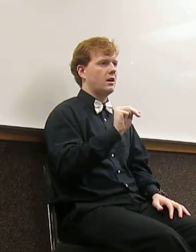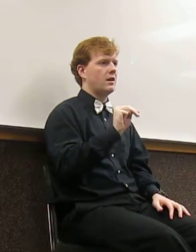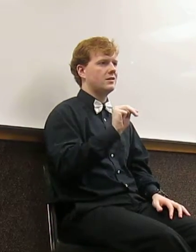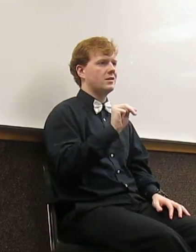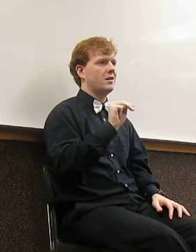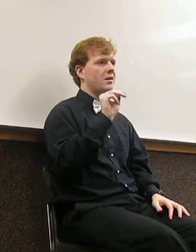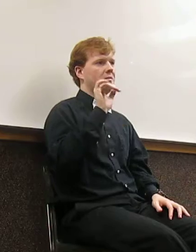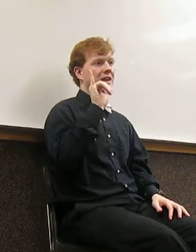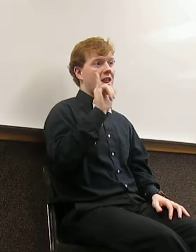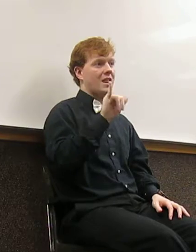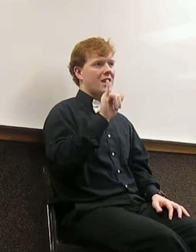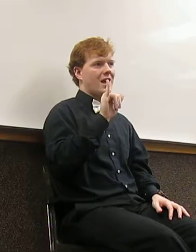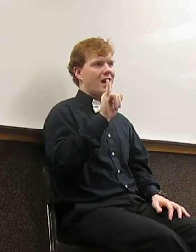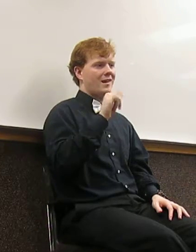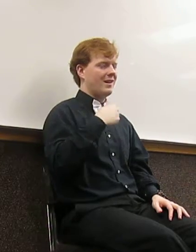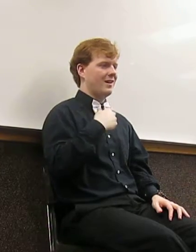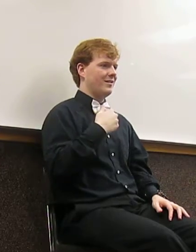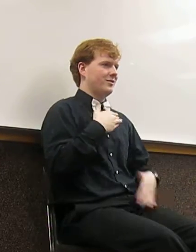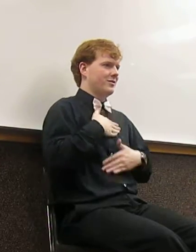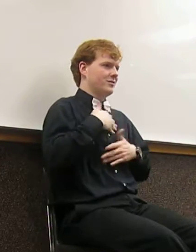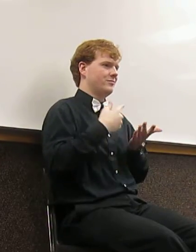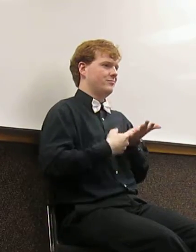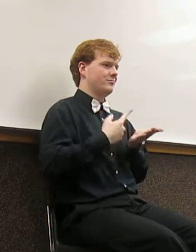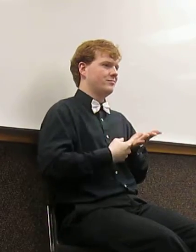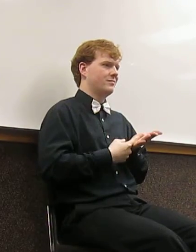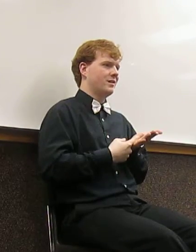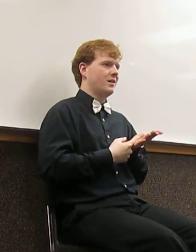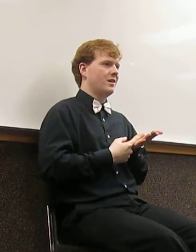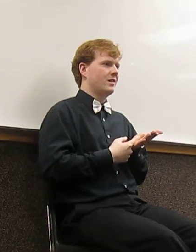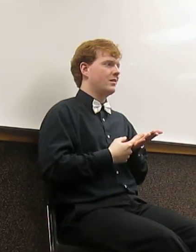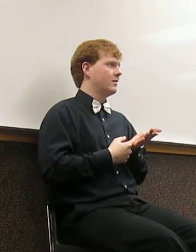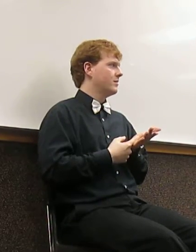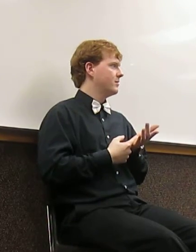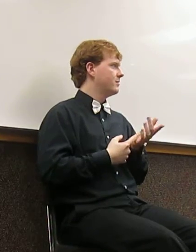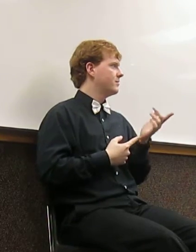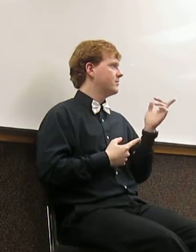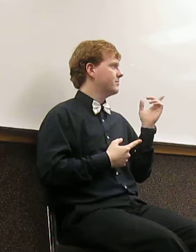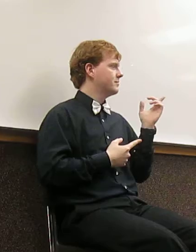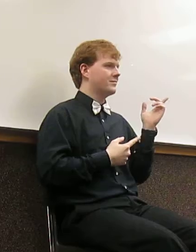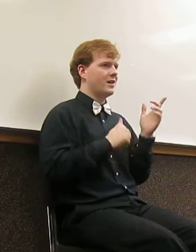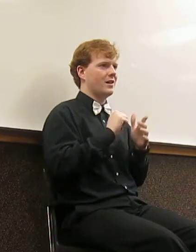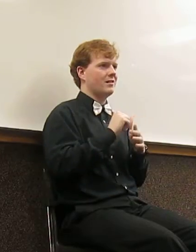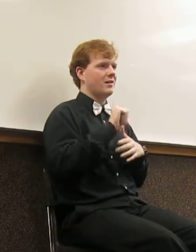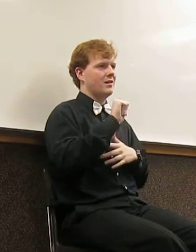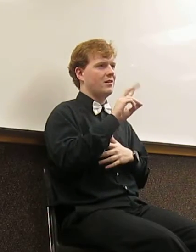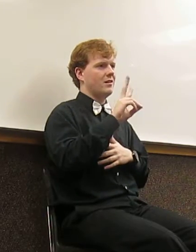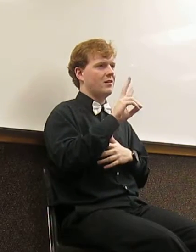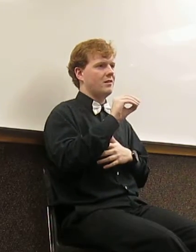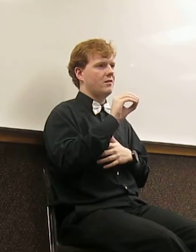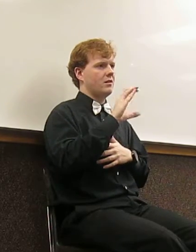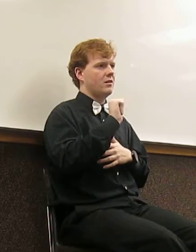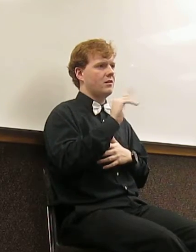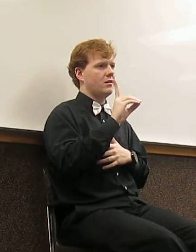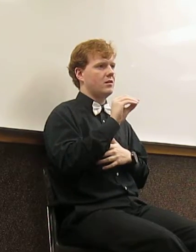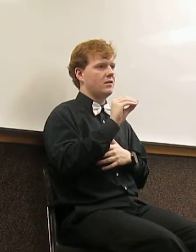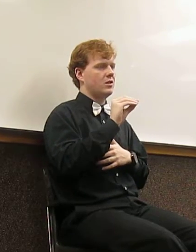is a not as known cool thing. Oh, yeah, avocado. Where do you get, what's a good source of calcium?